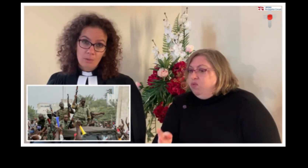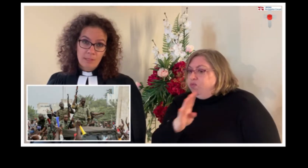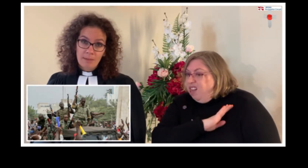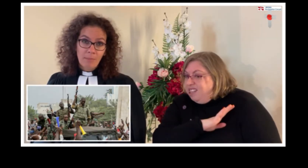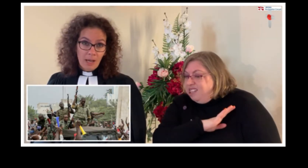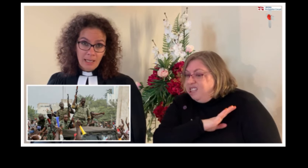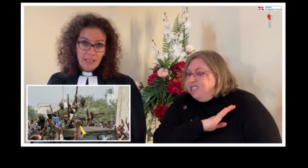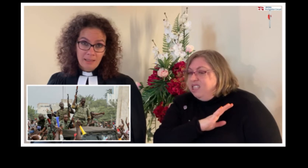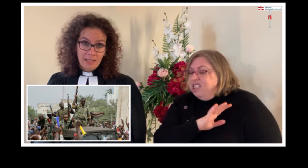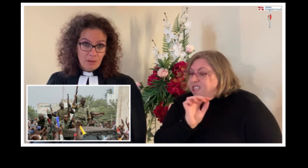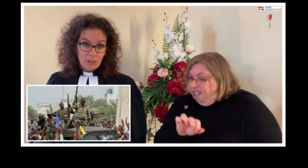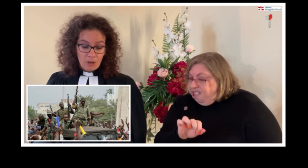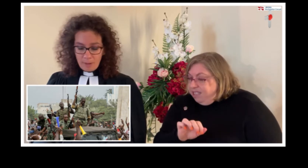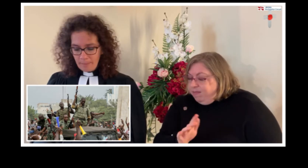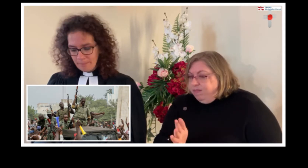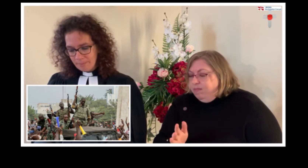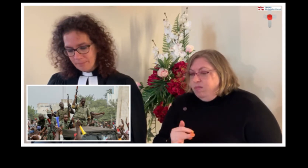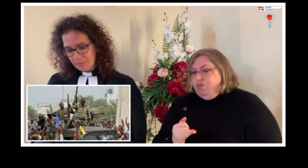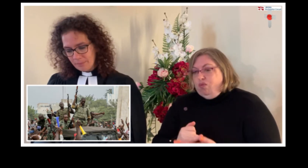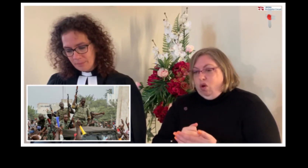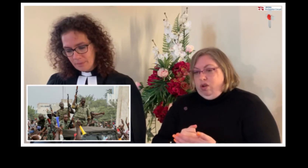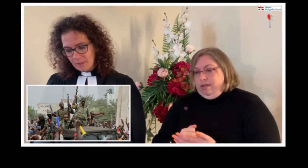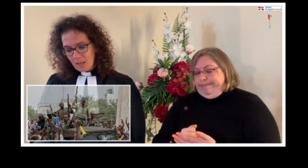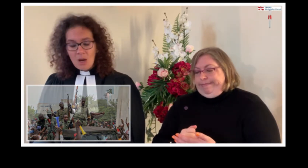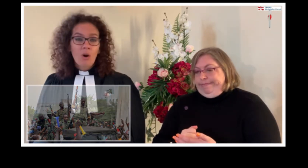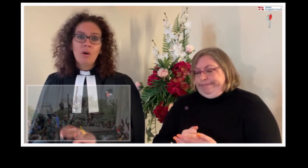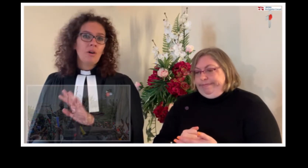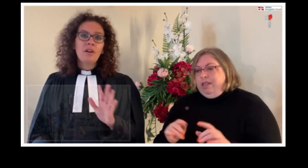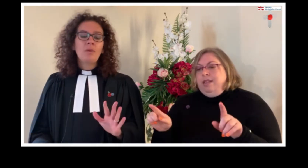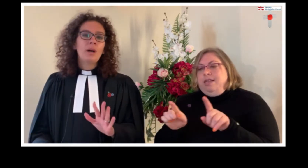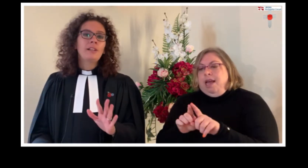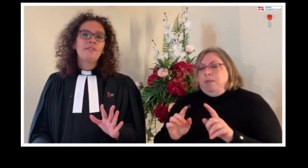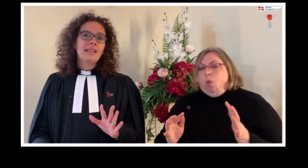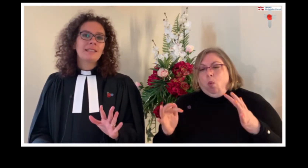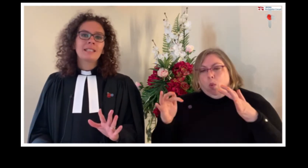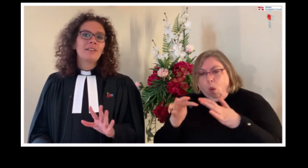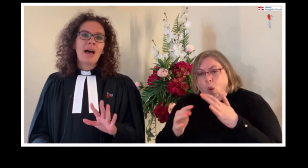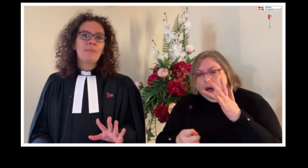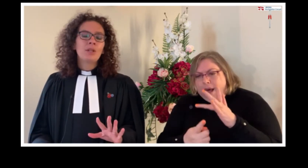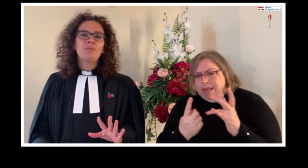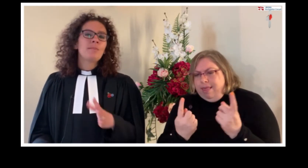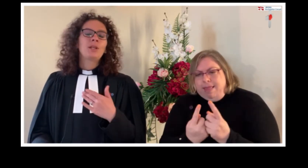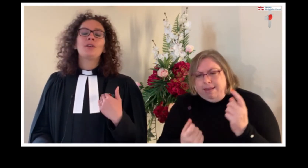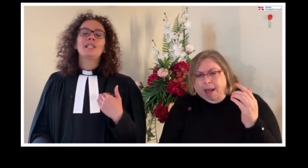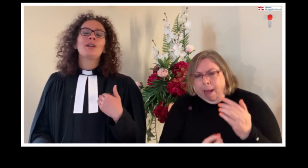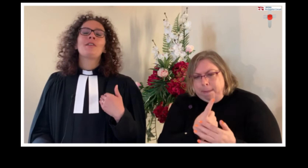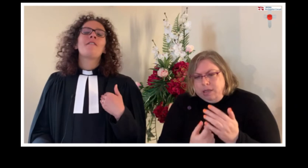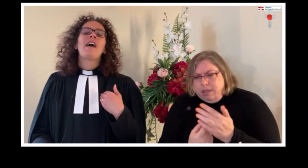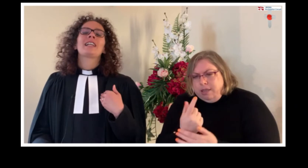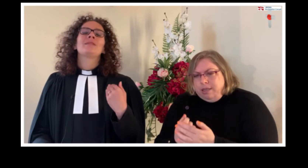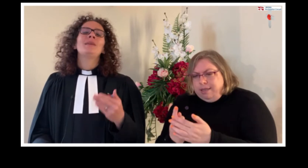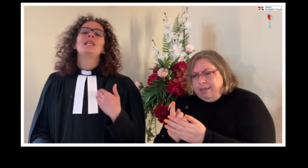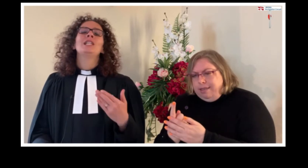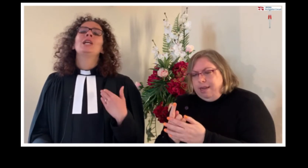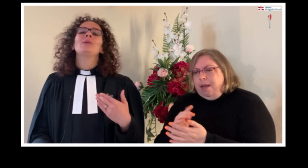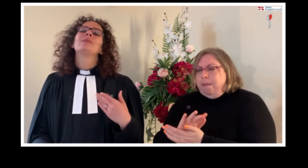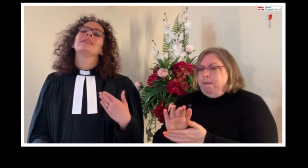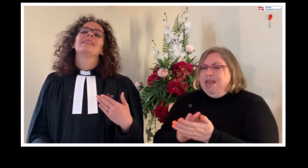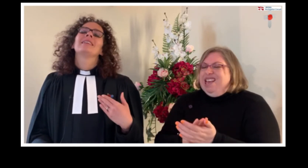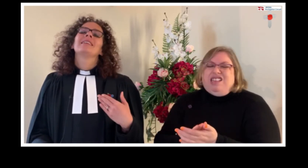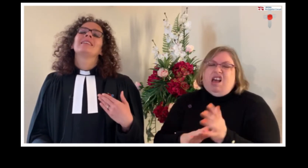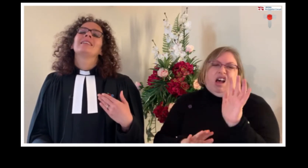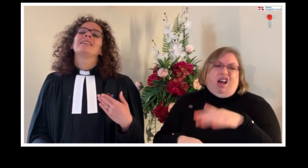Military coups in Mali in October, or other world events that have happened, but because they don't affect me and